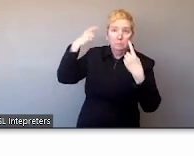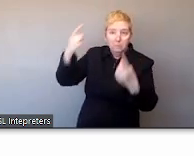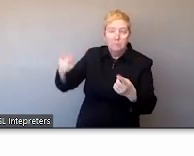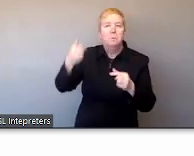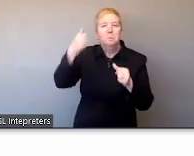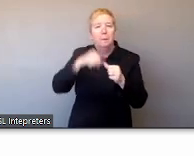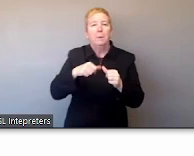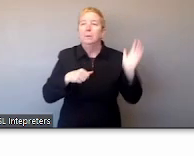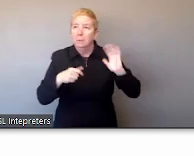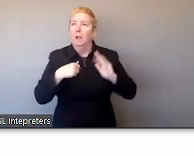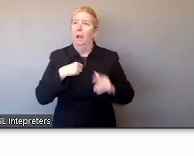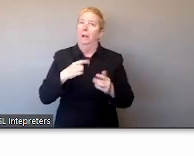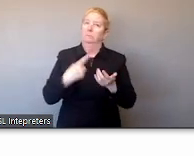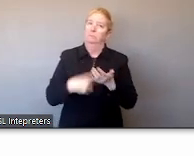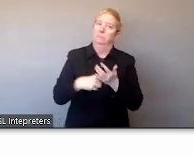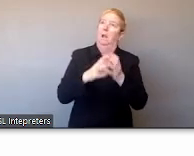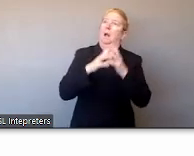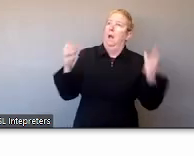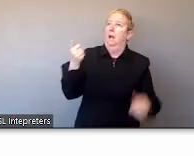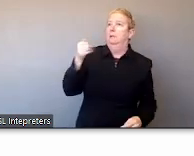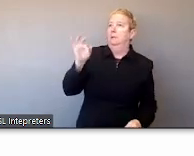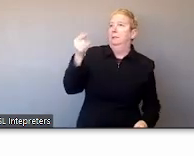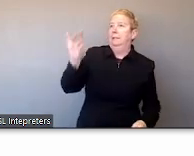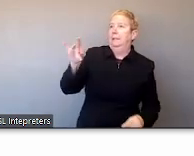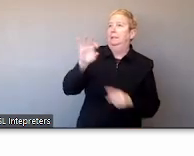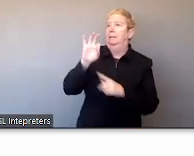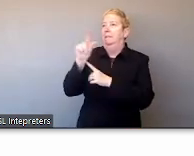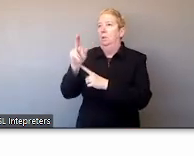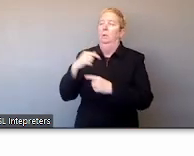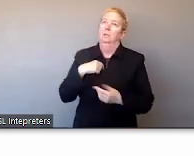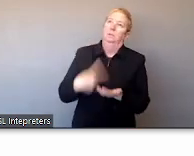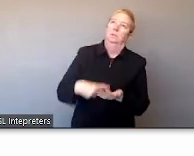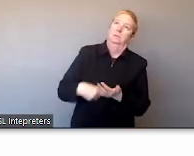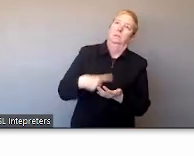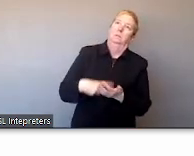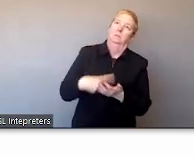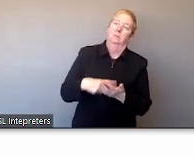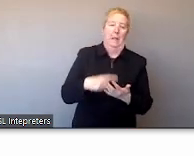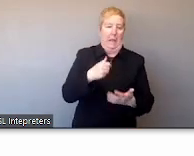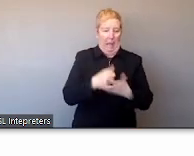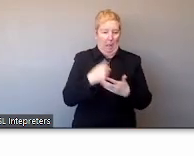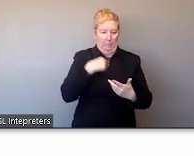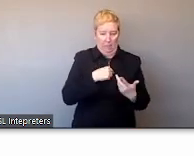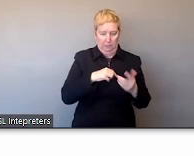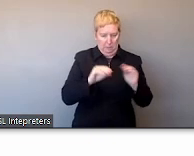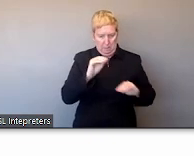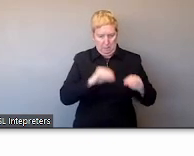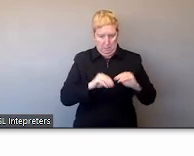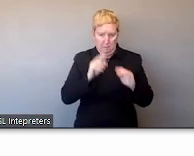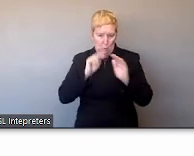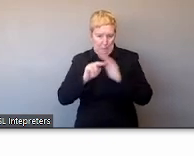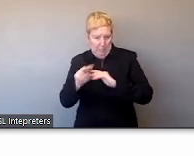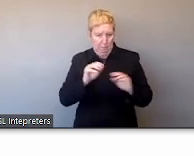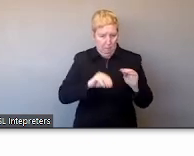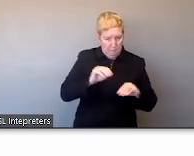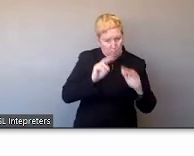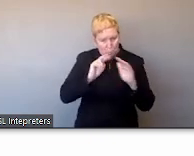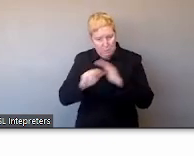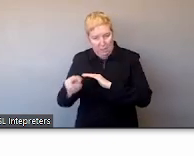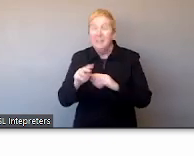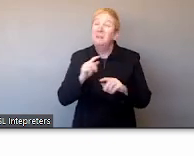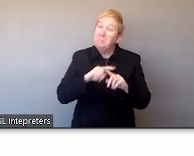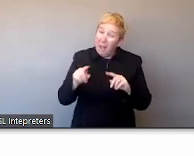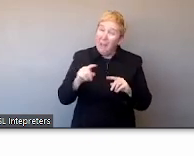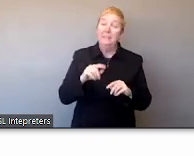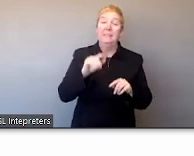great influenza pandemic in the first year of COVID and using that as a pattern. And it's been a good guide, but if you really squint and